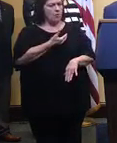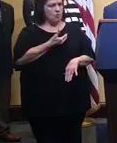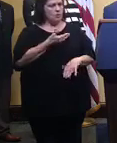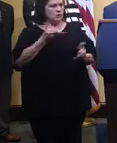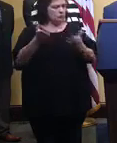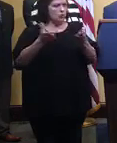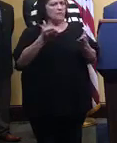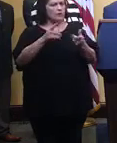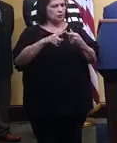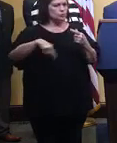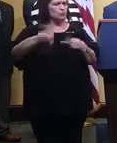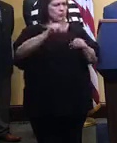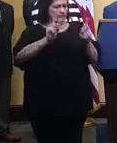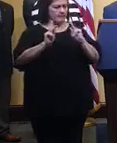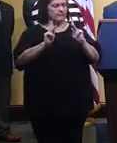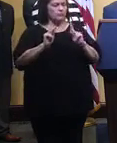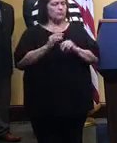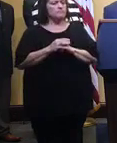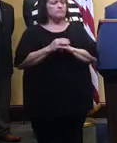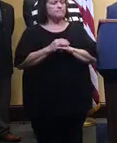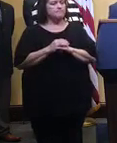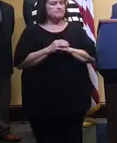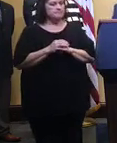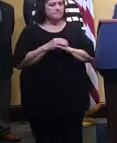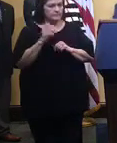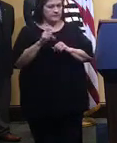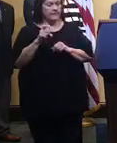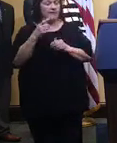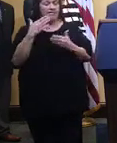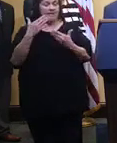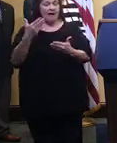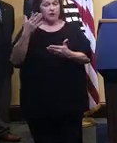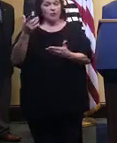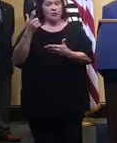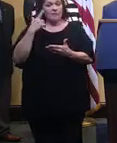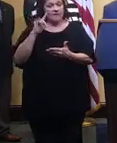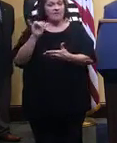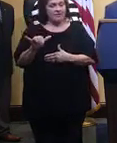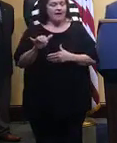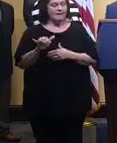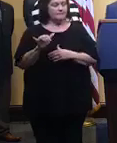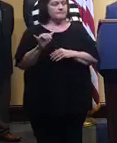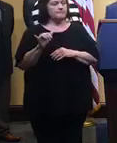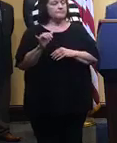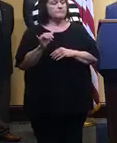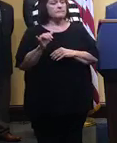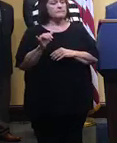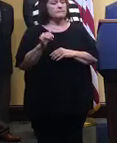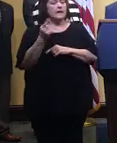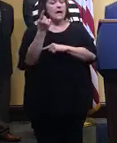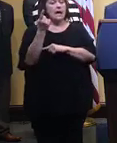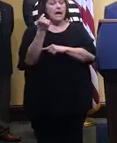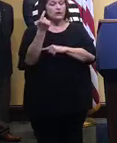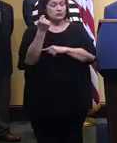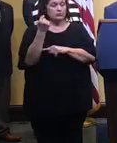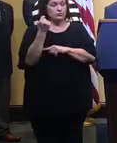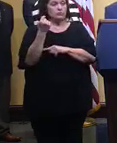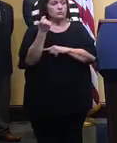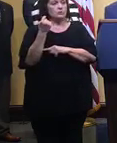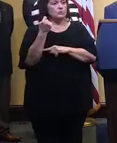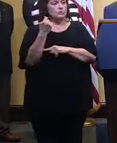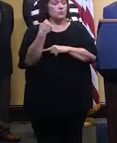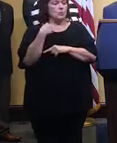services to our residents and our customers, so I have to recognize him publicly for that. So last year, we've spent a lot of time